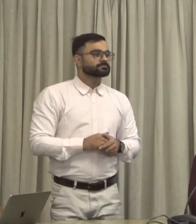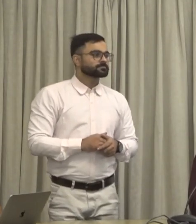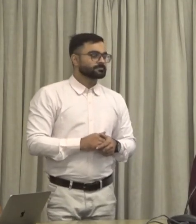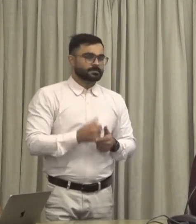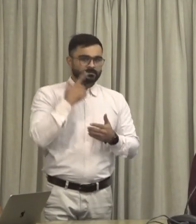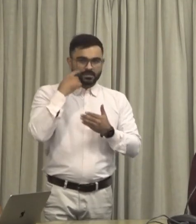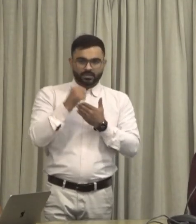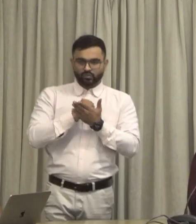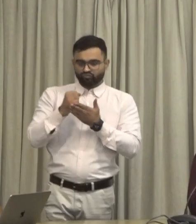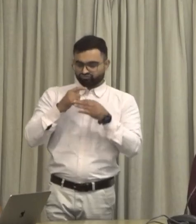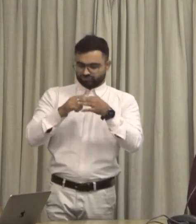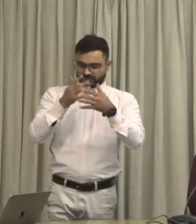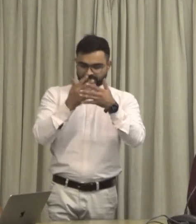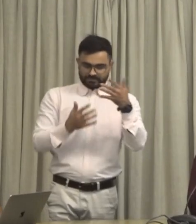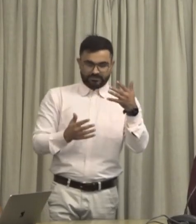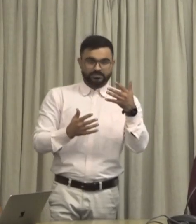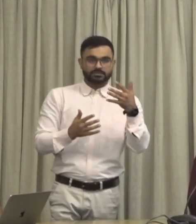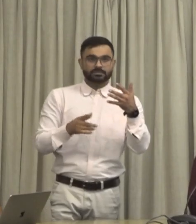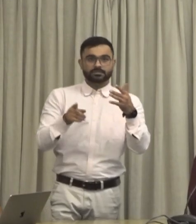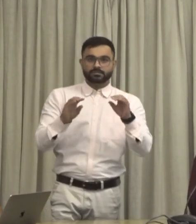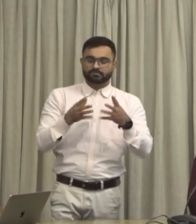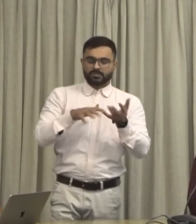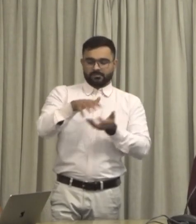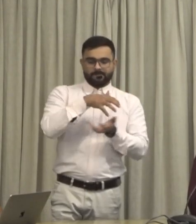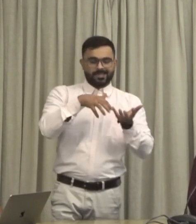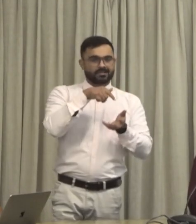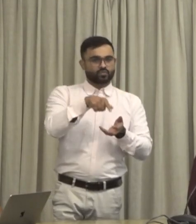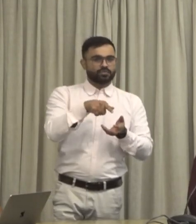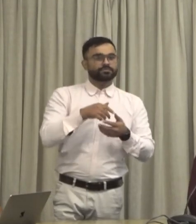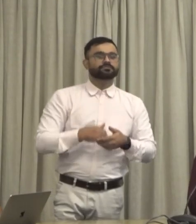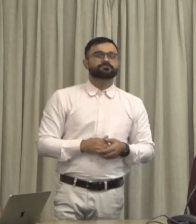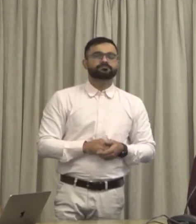one striking question in the midst of all this is whether